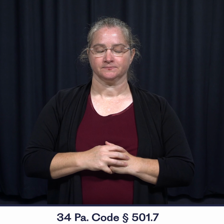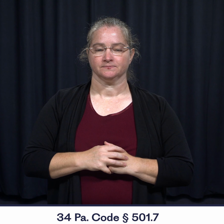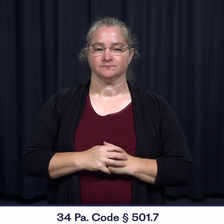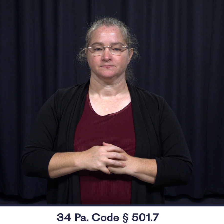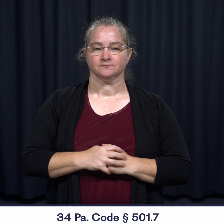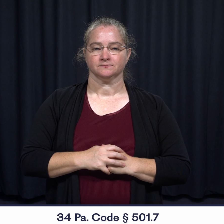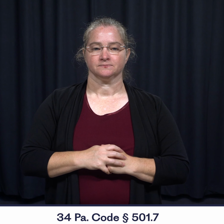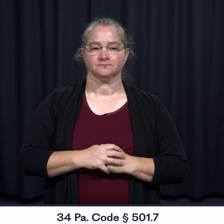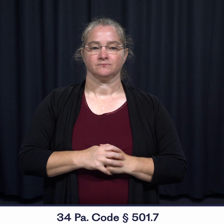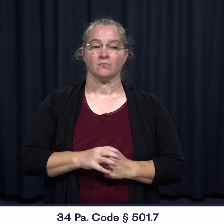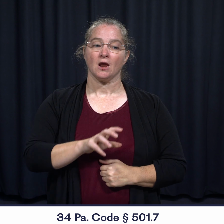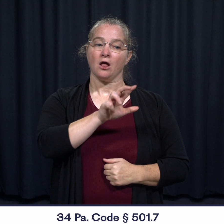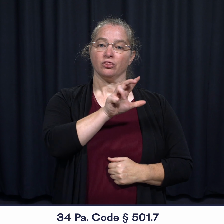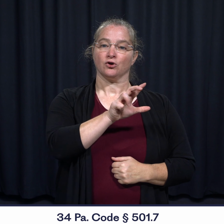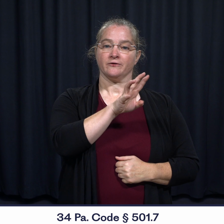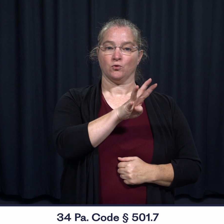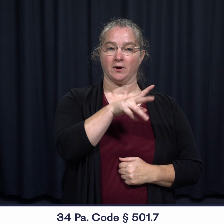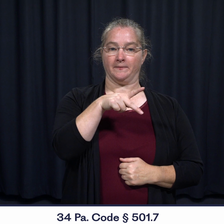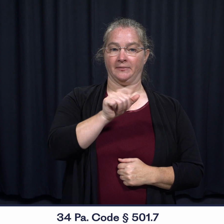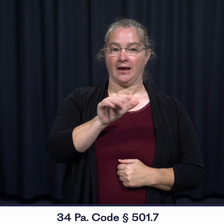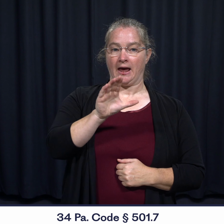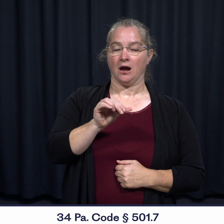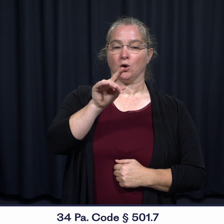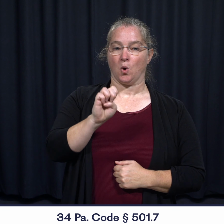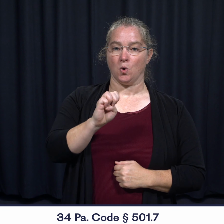34 PA Code, Section 501.7.